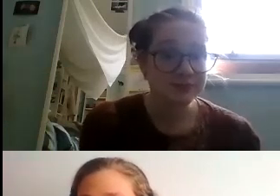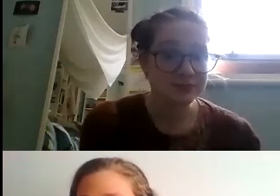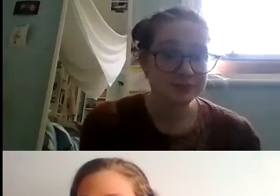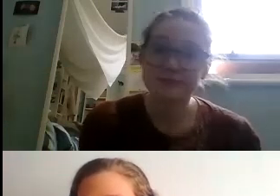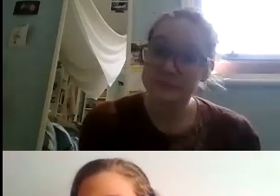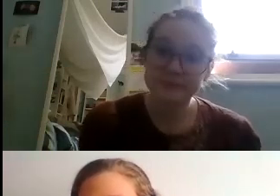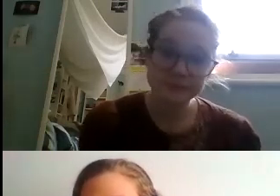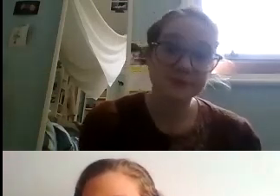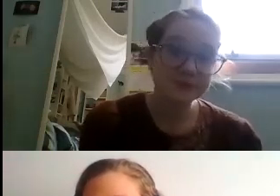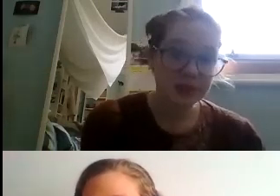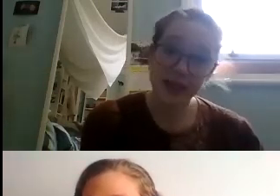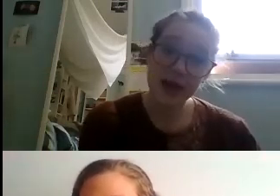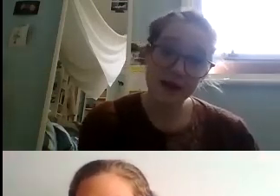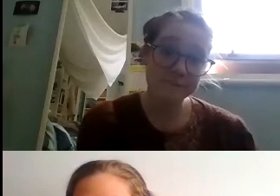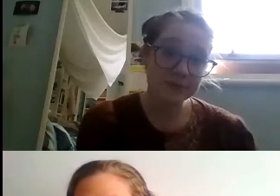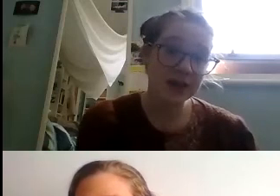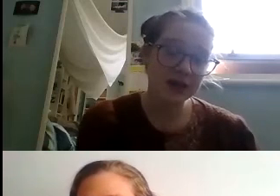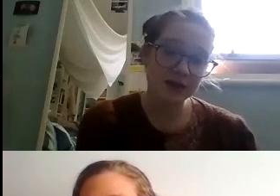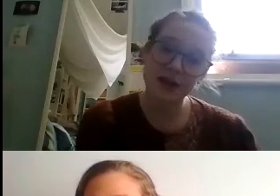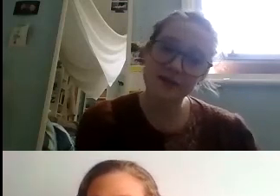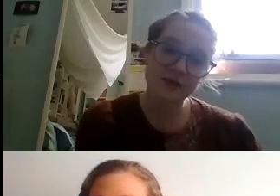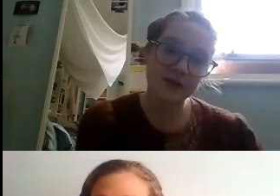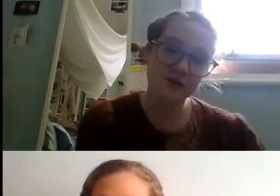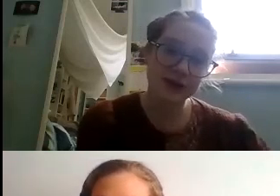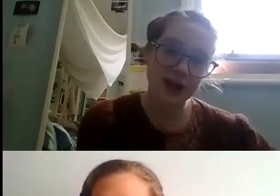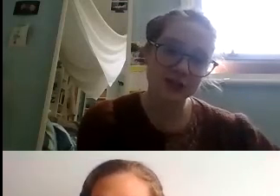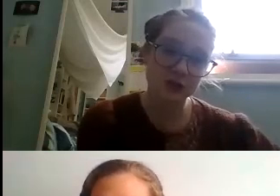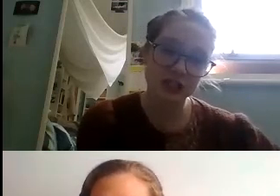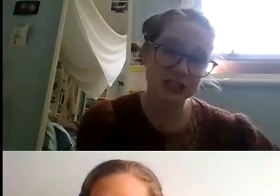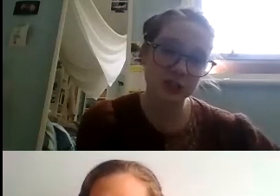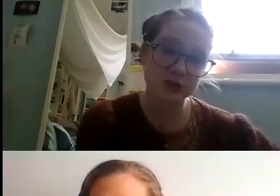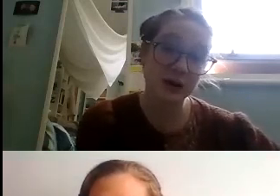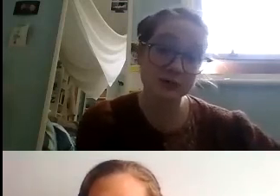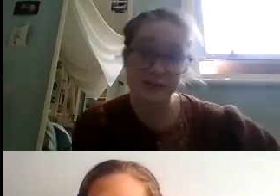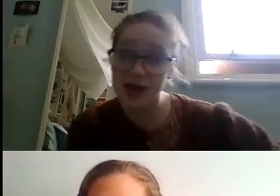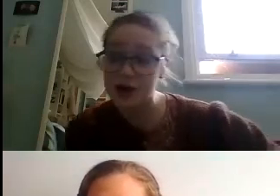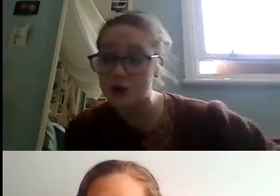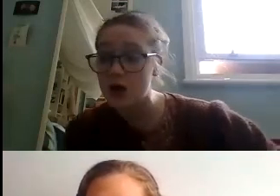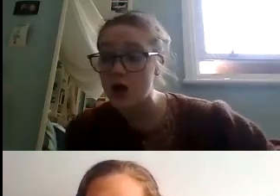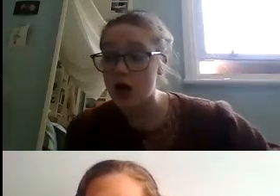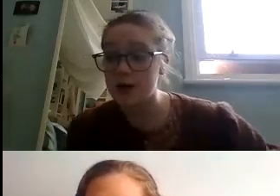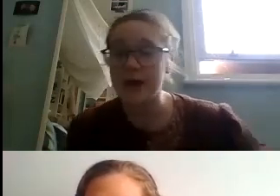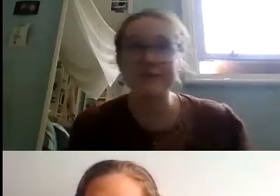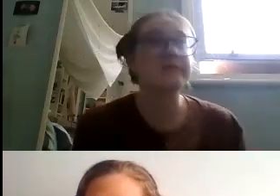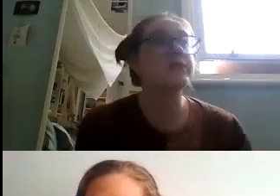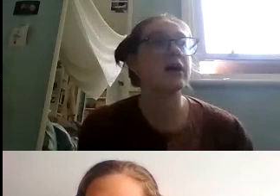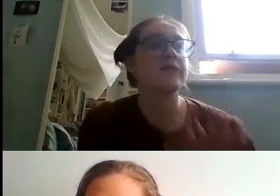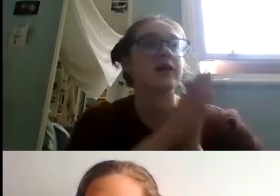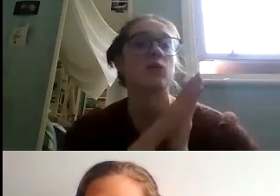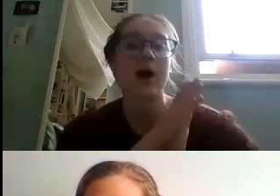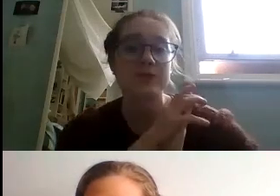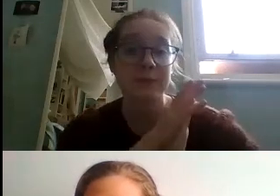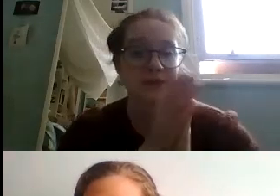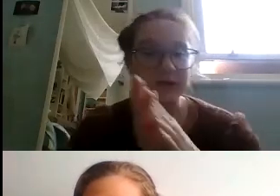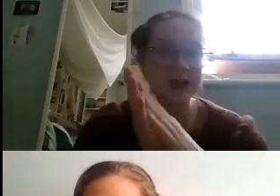do that. You can just spell it. Yeah, it's really flexible. You can sort of spell stuff out. And this is the other